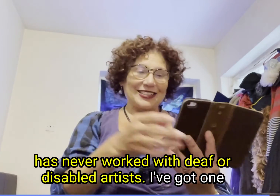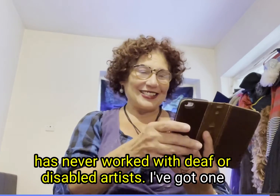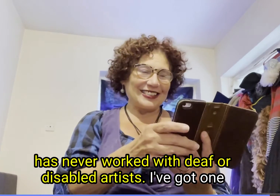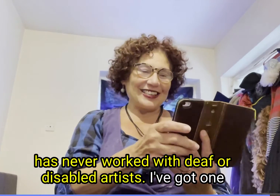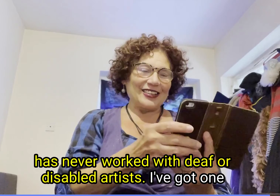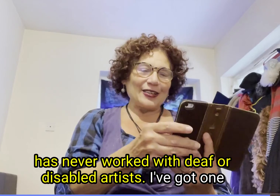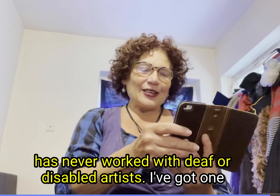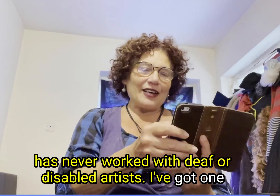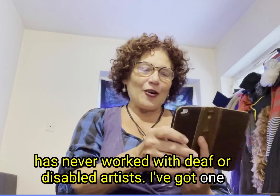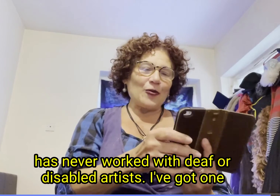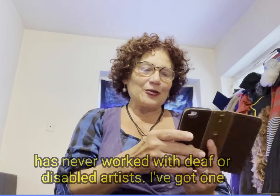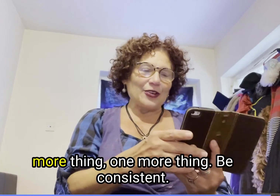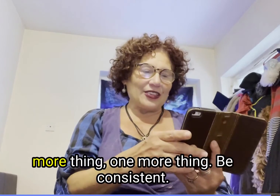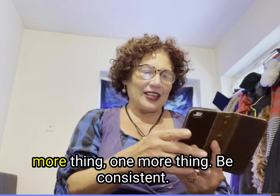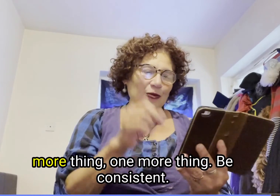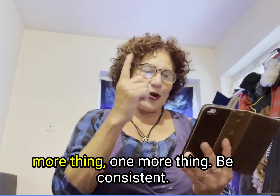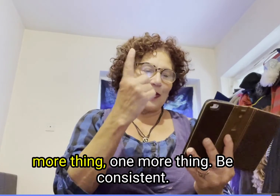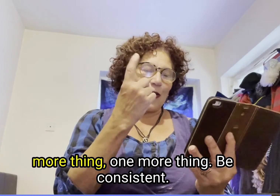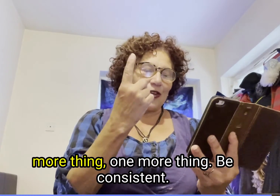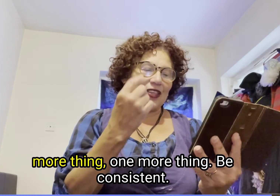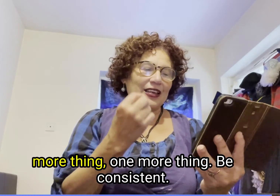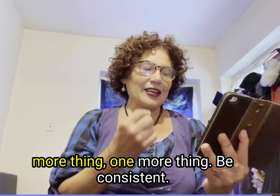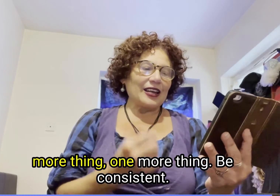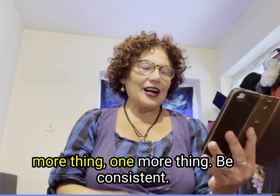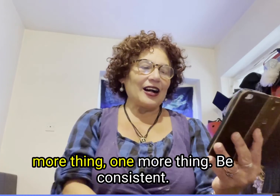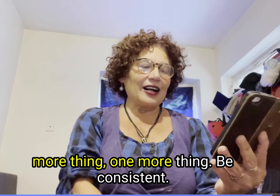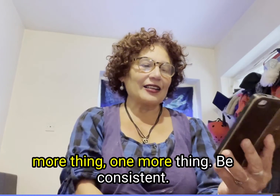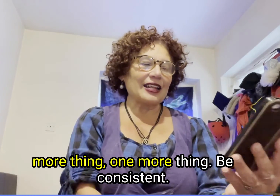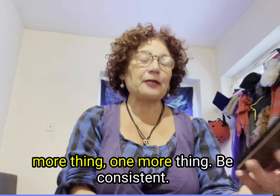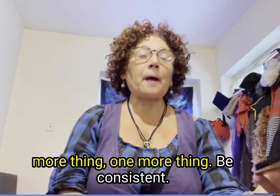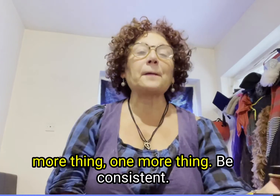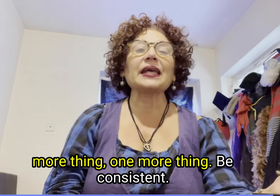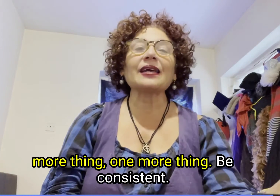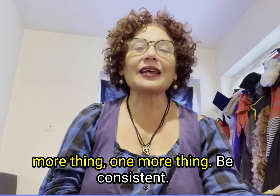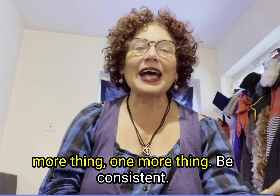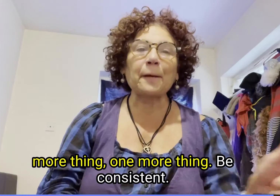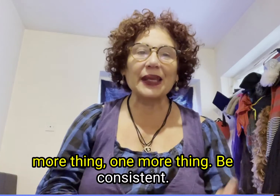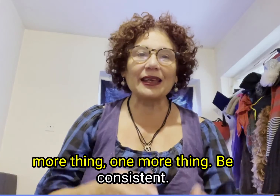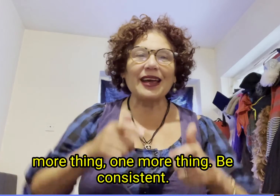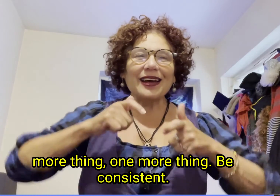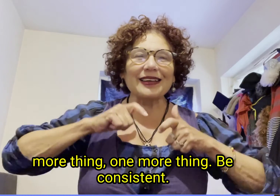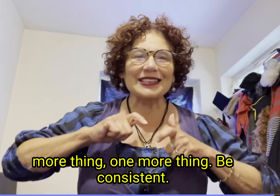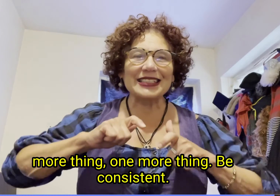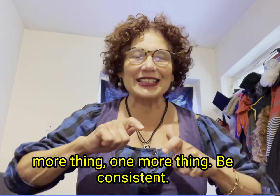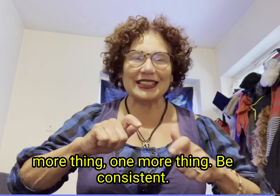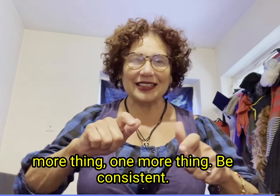artists. I've got one more thing, and be